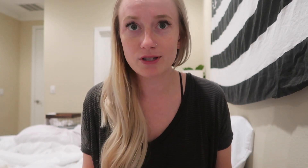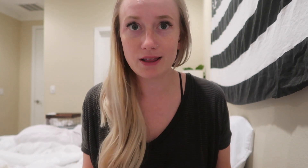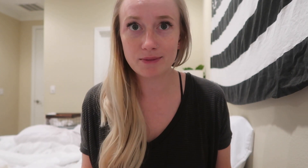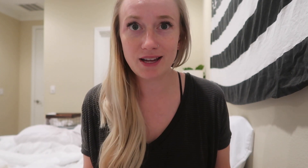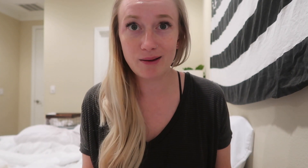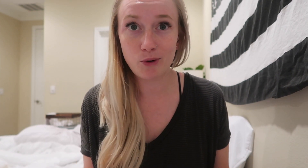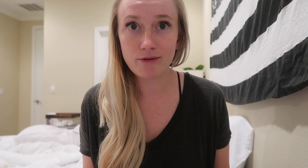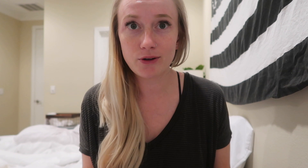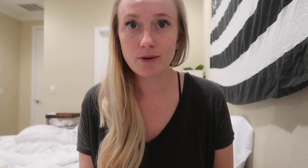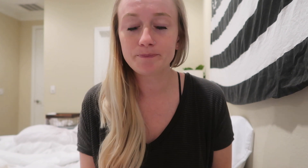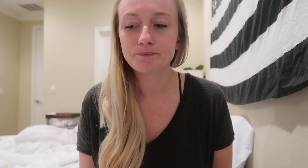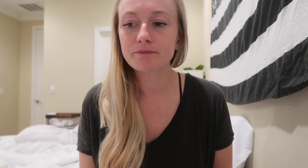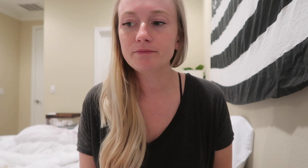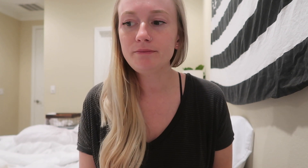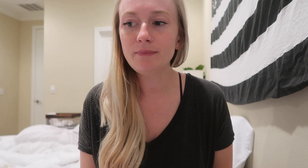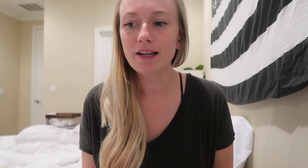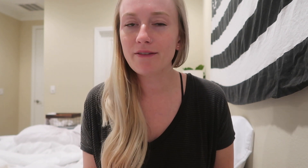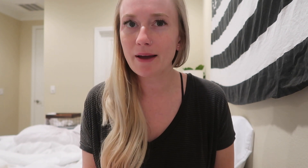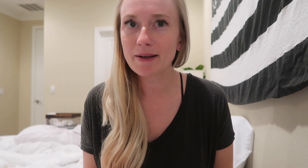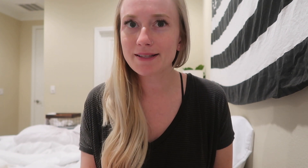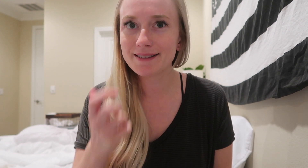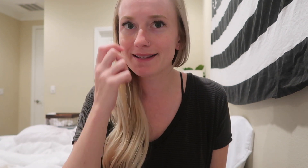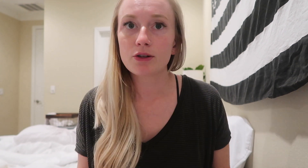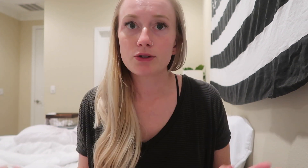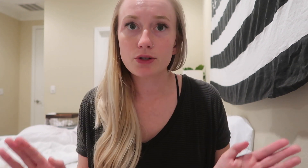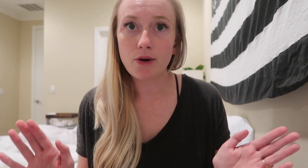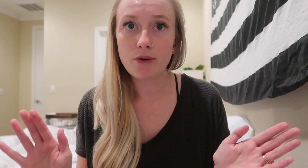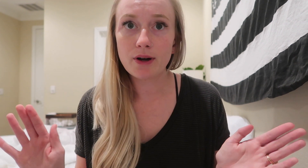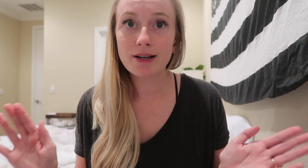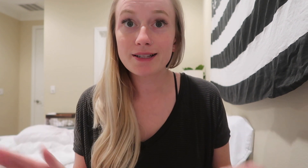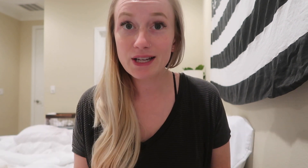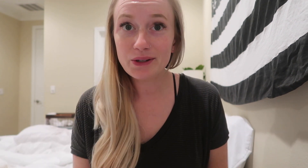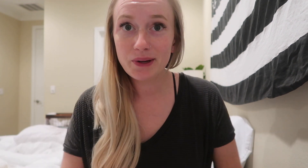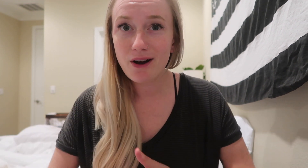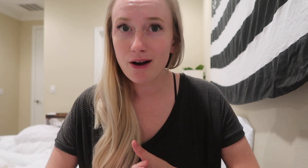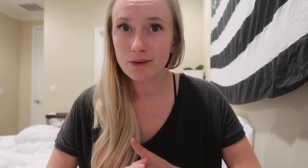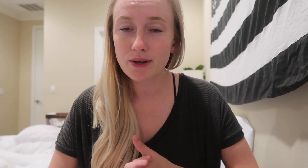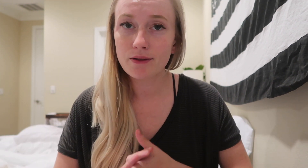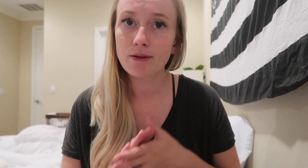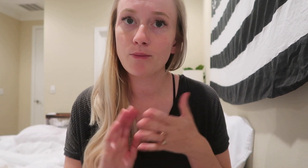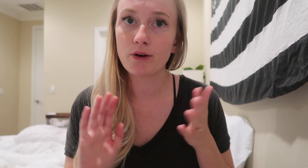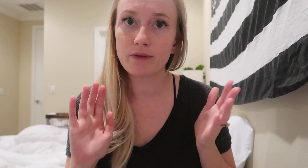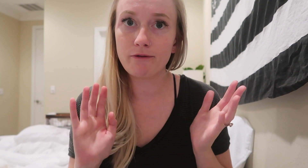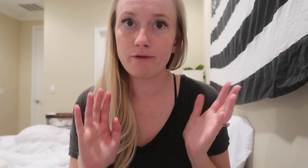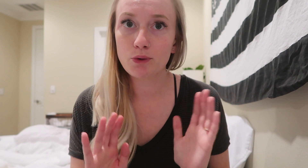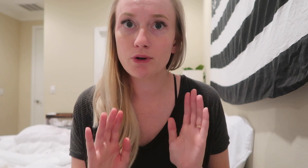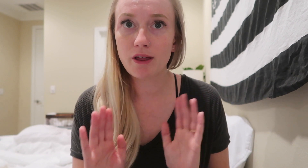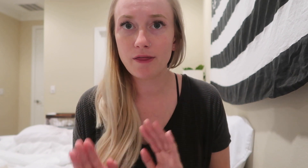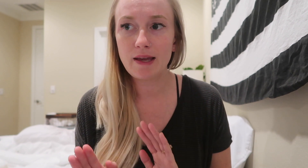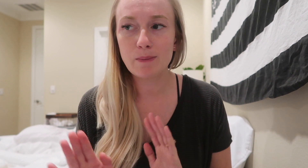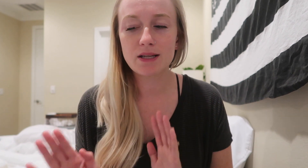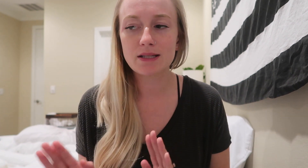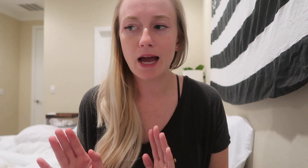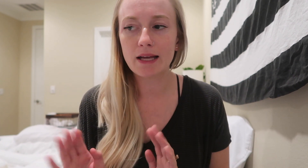them to eat more food, if that makes sense. So continuing on with more of the food themed